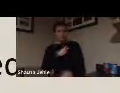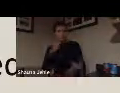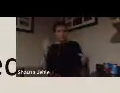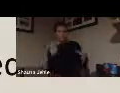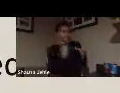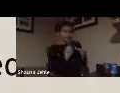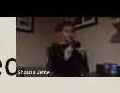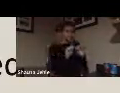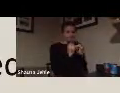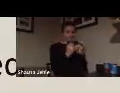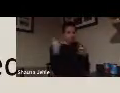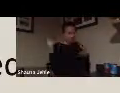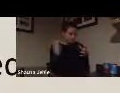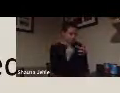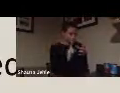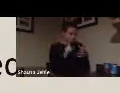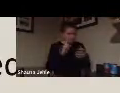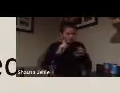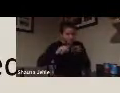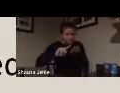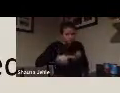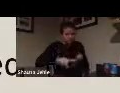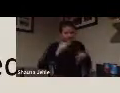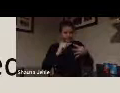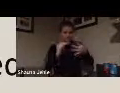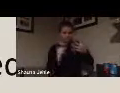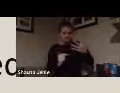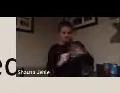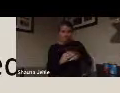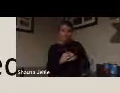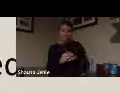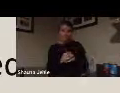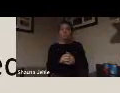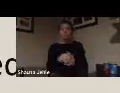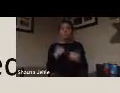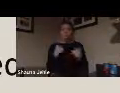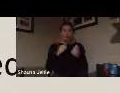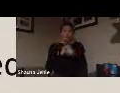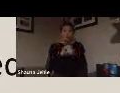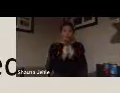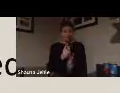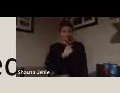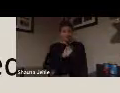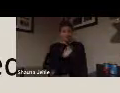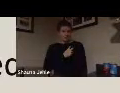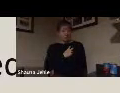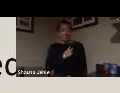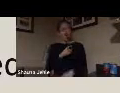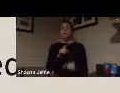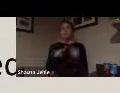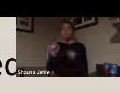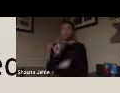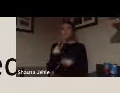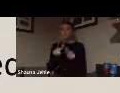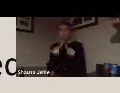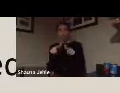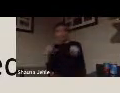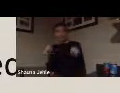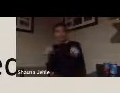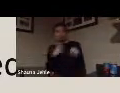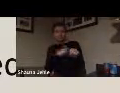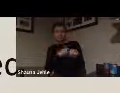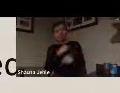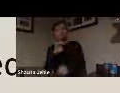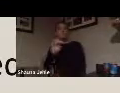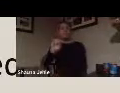check in those areas. Besides translation consultants, there are also linguistic consultants. We are developing